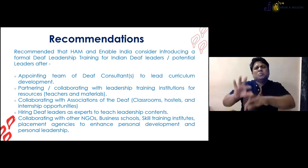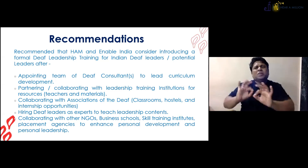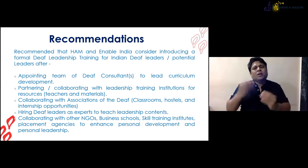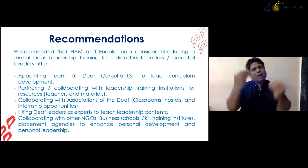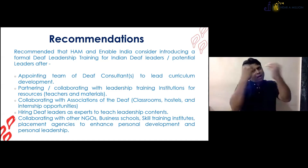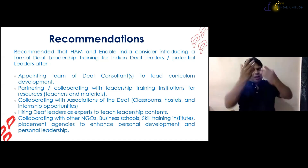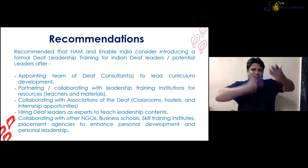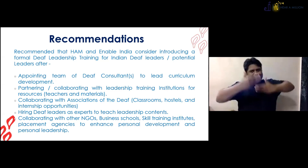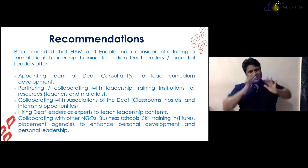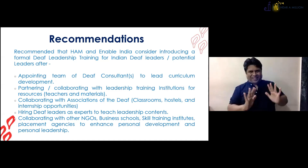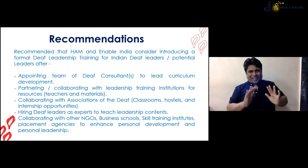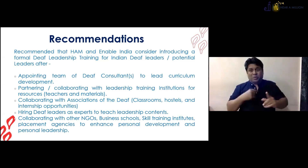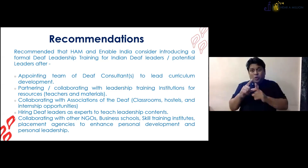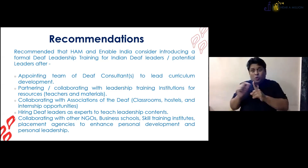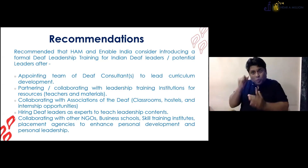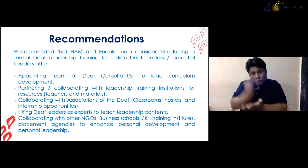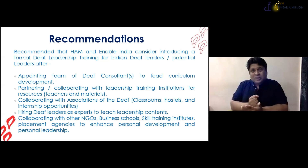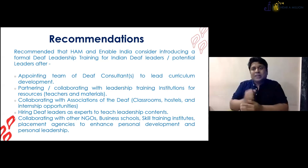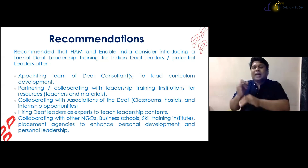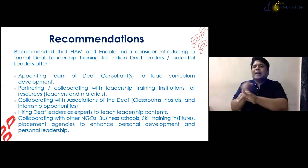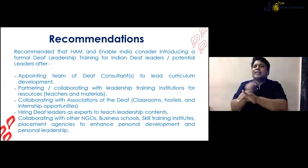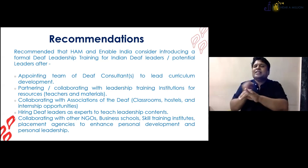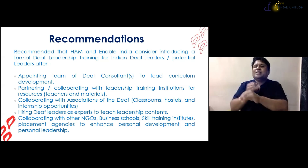Hiring deaf experts to teach leadership content.